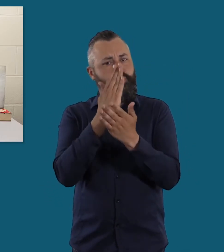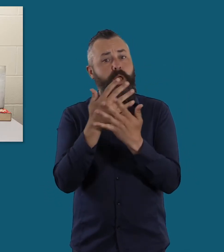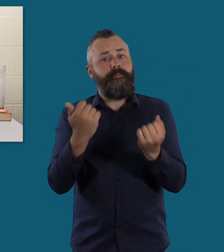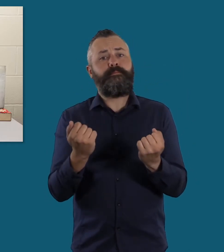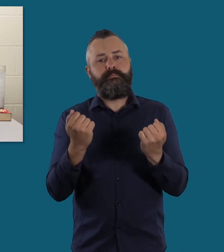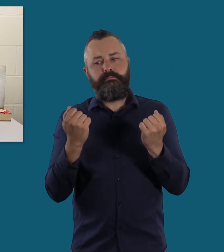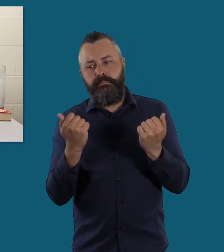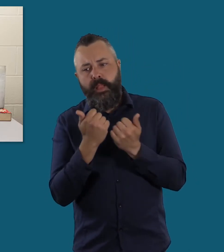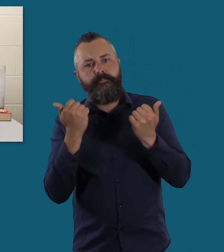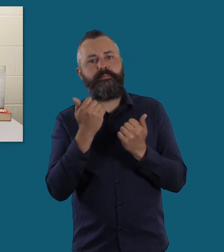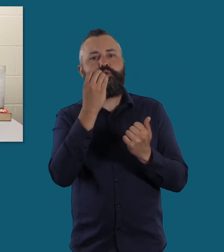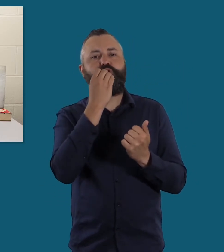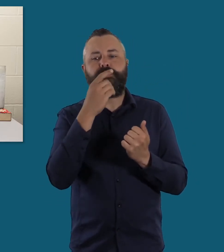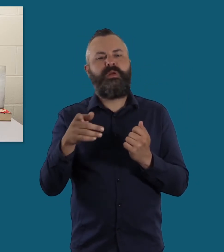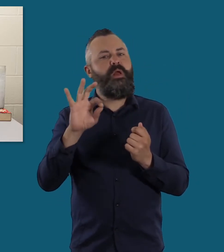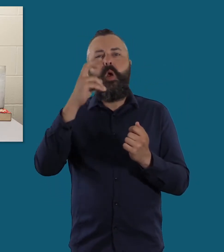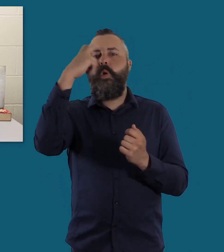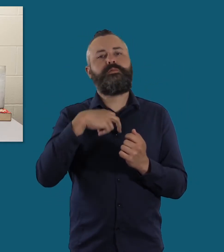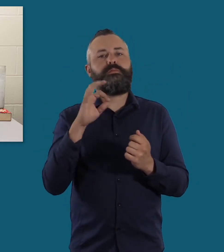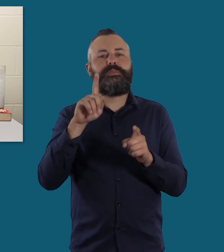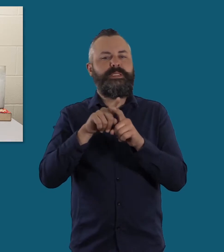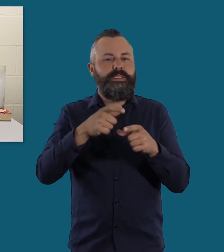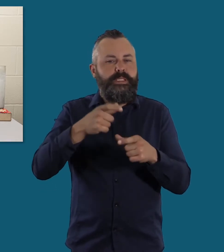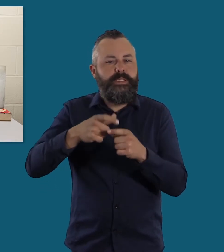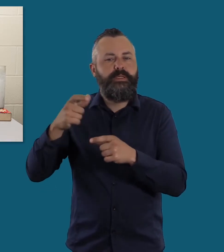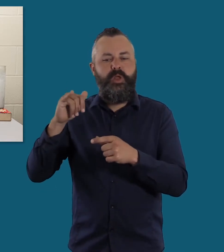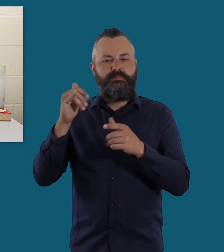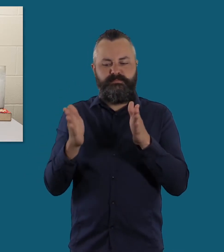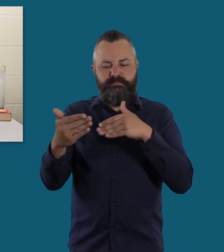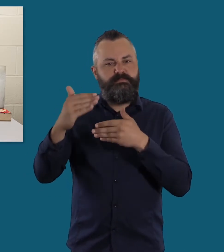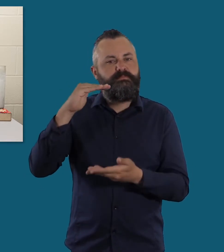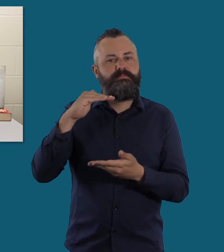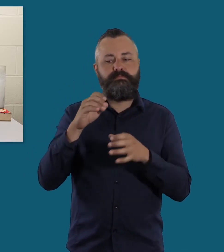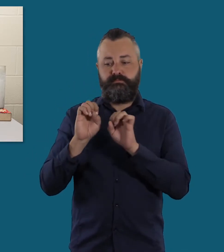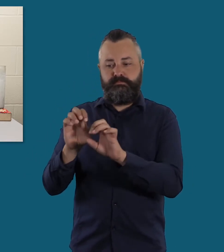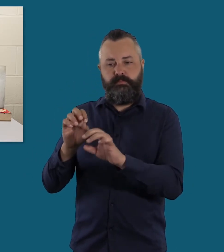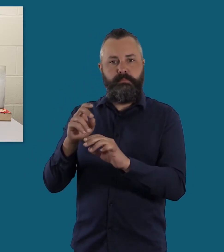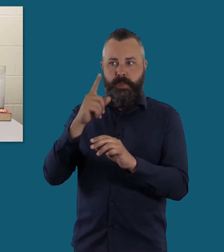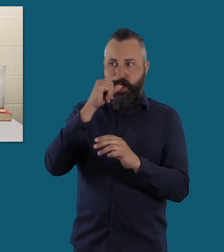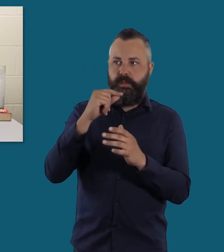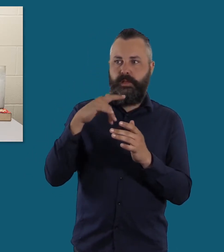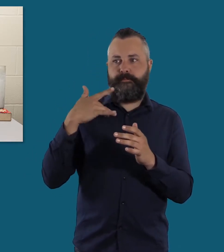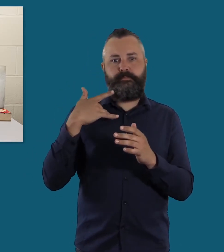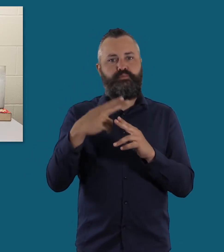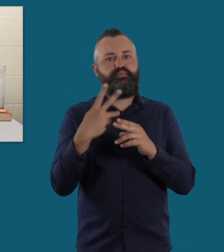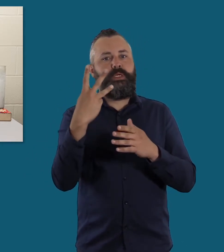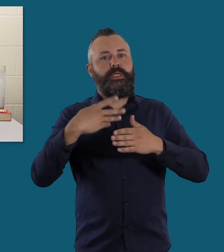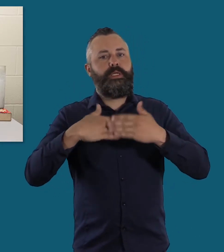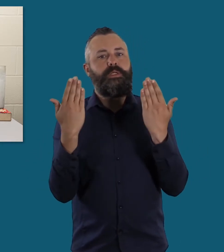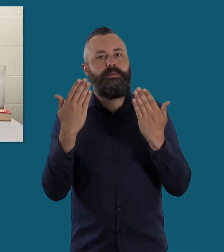Maintain a store of at least 3 days' worth of emergency non-perishable foods and water supply, as store stocks may run low or be